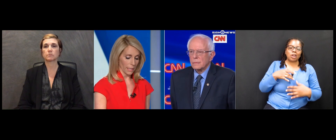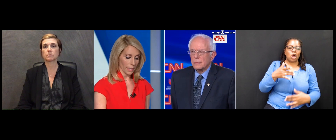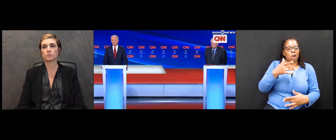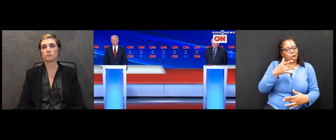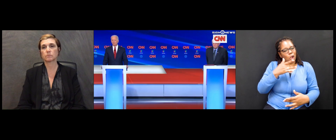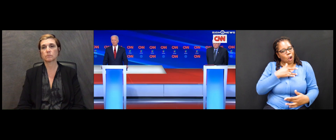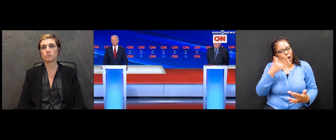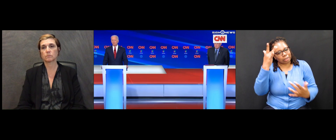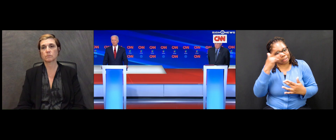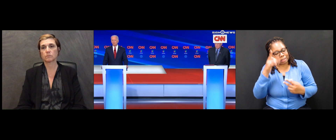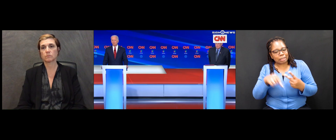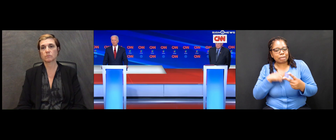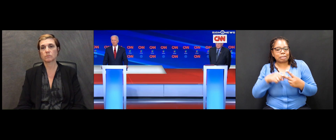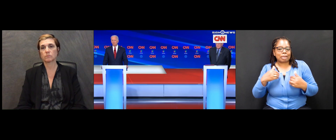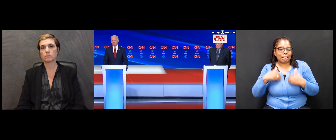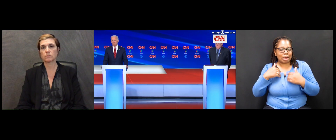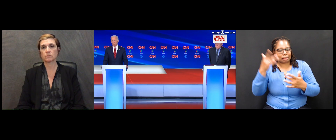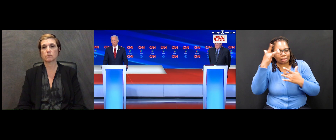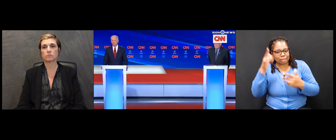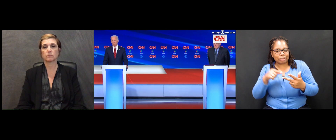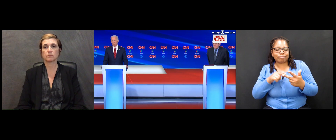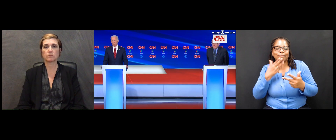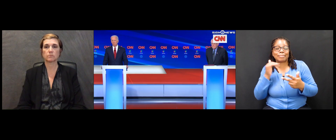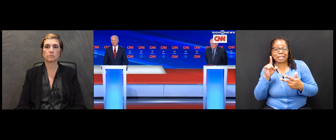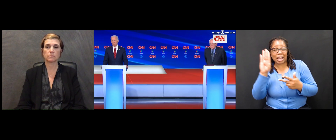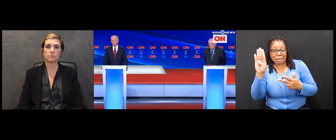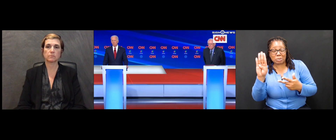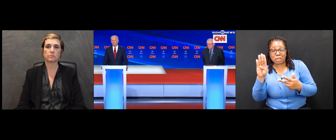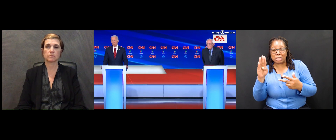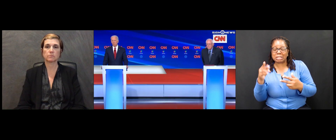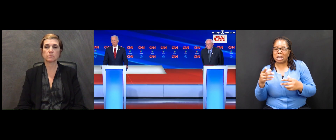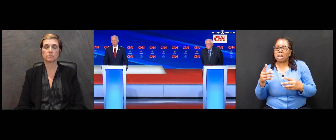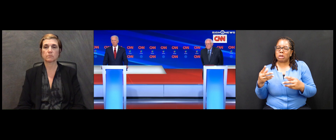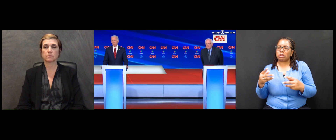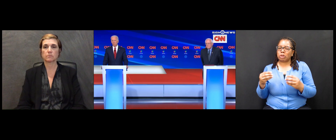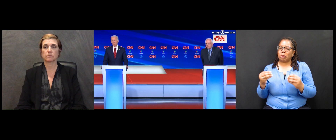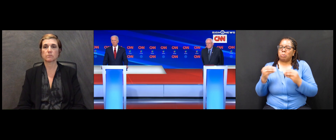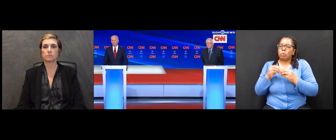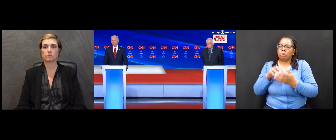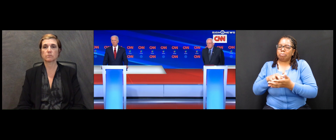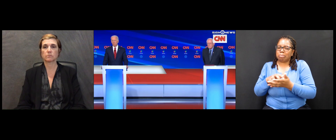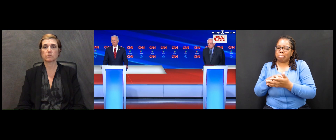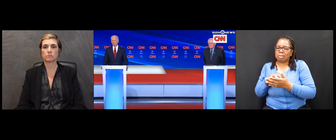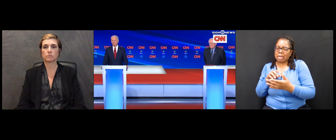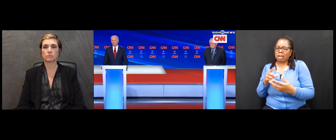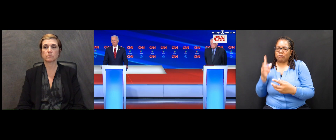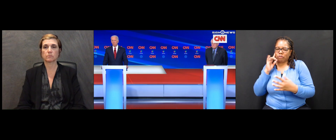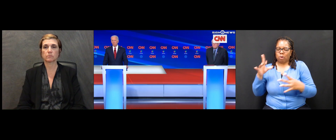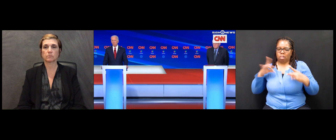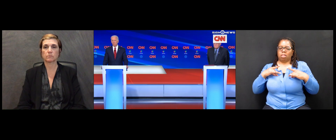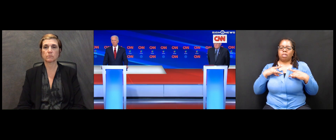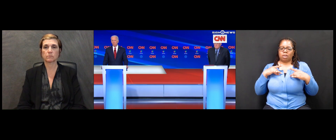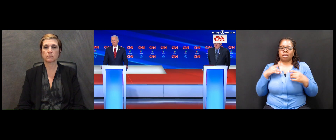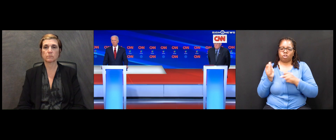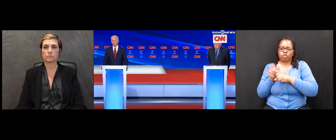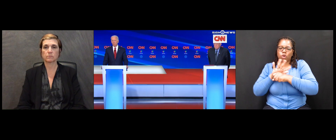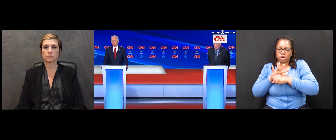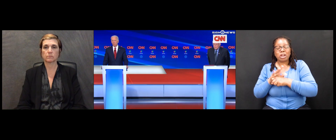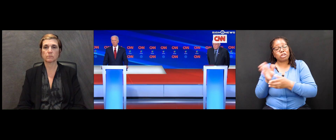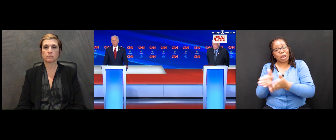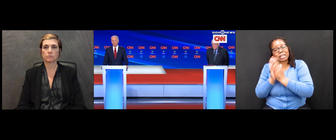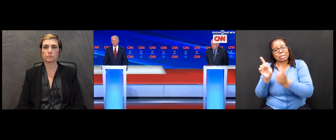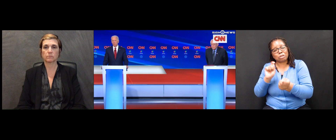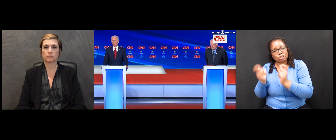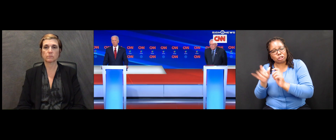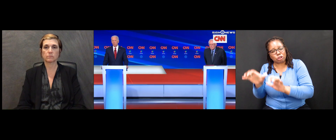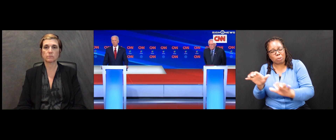lung disease, and diabetes, are the most vulnerable to coronavirus and are being asked to change their behavior to protect themselves. So, Senator Sanders, I'll